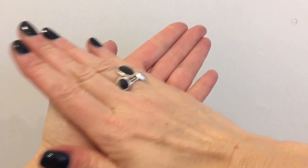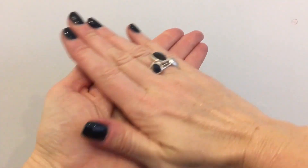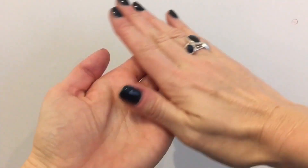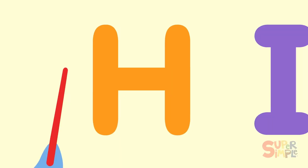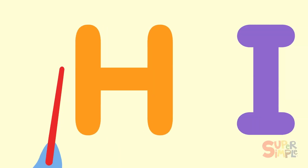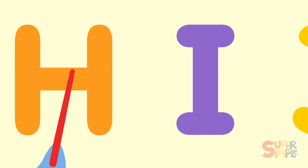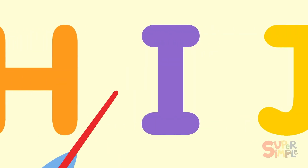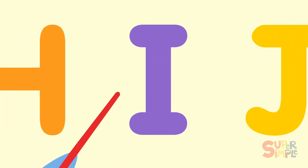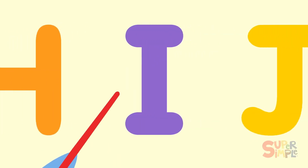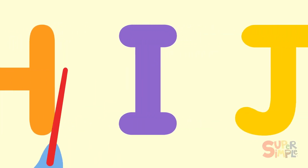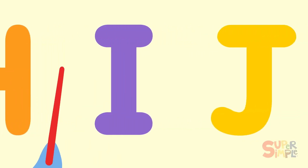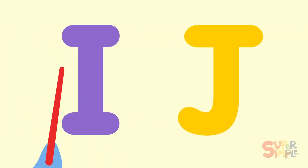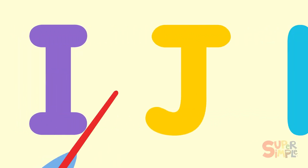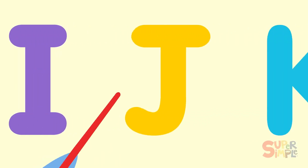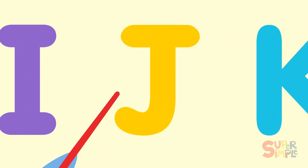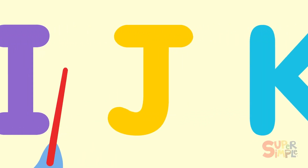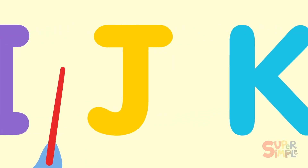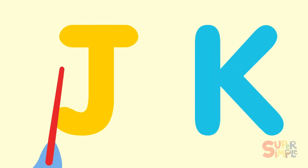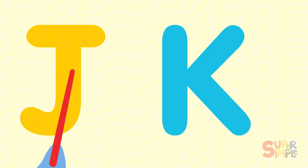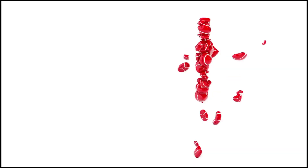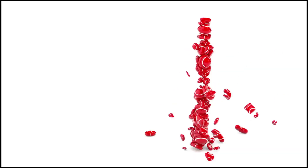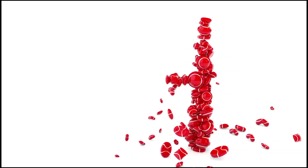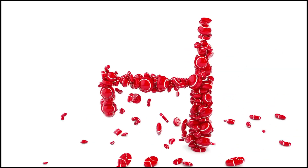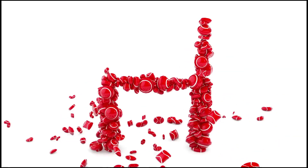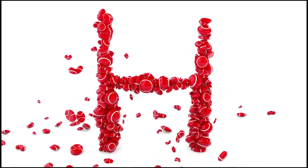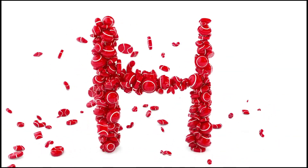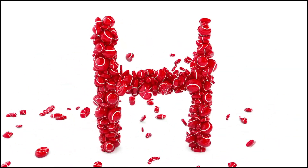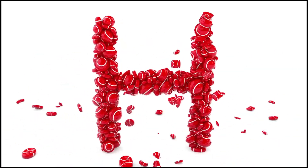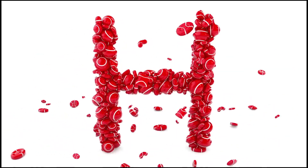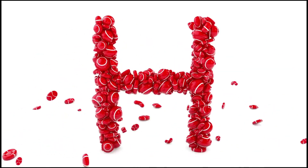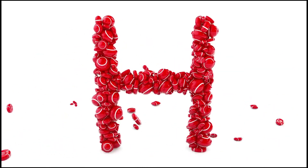H, I, J, H,